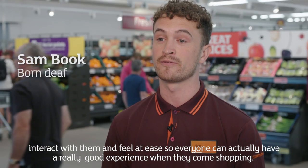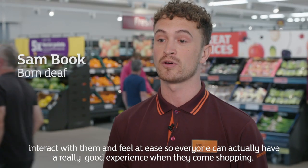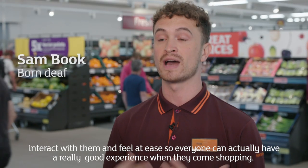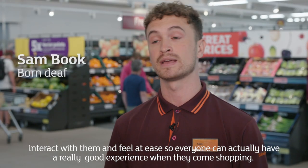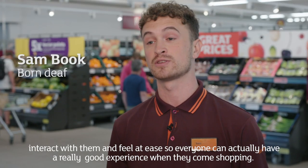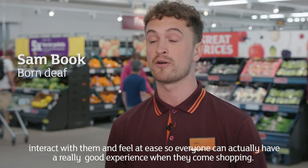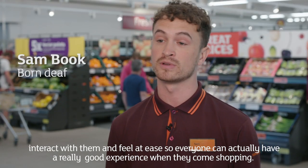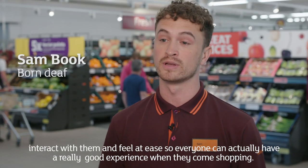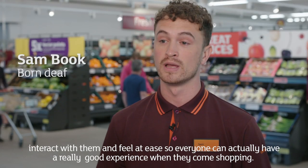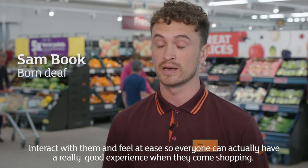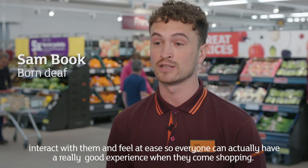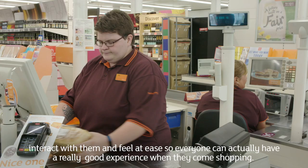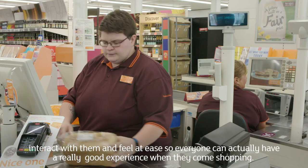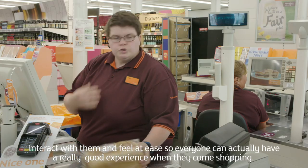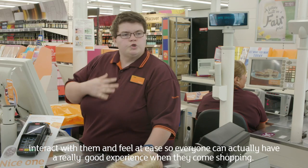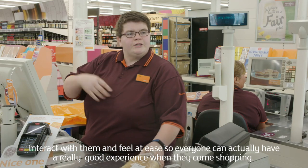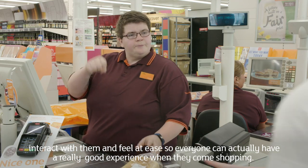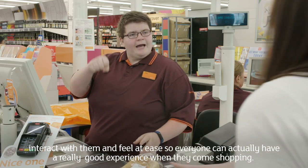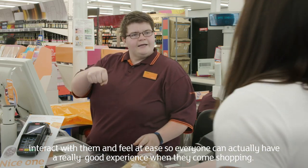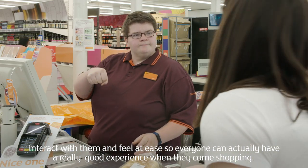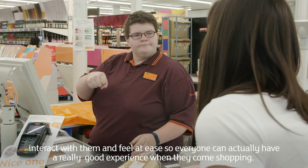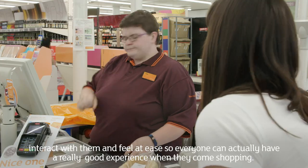and feel at ease so everyone can actually have a really good experience when they come shopping.